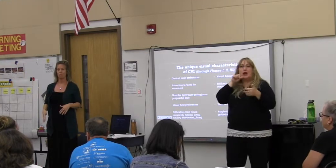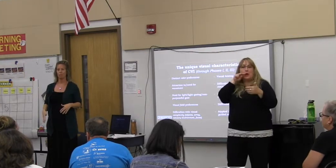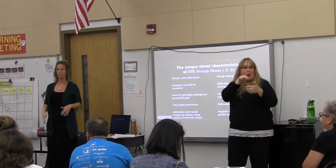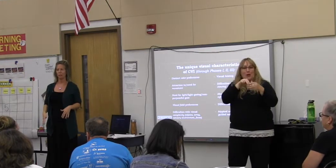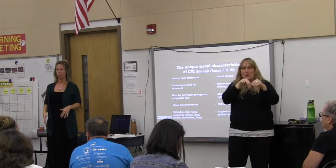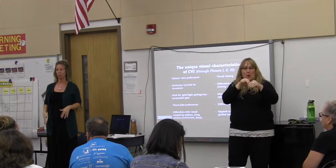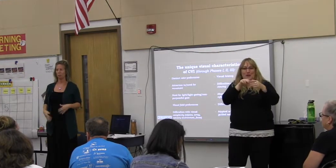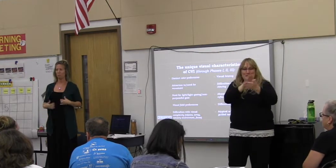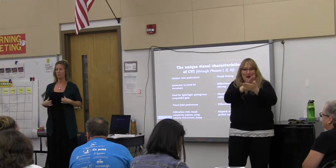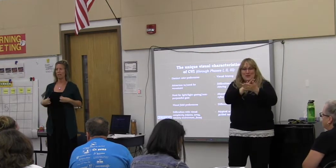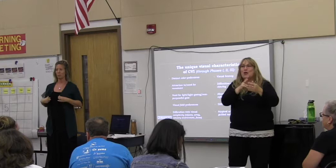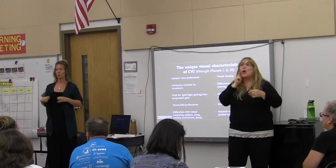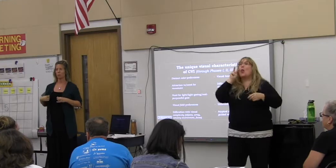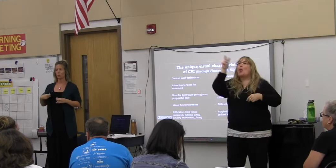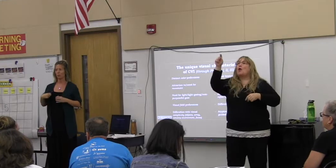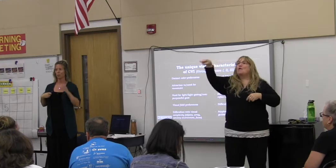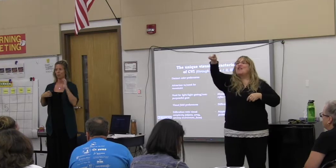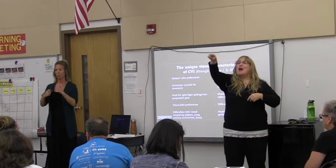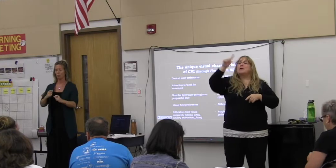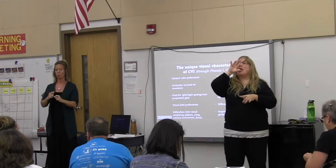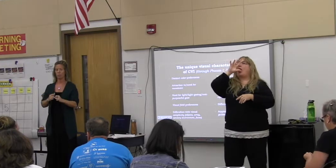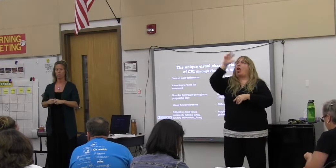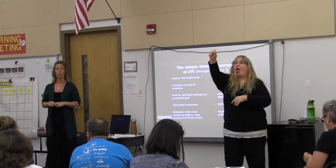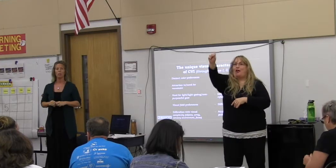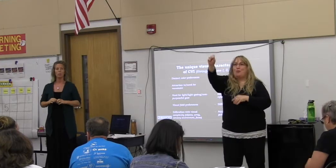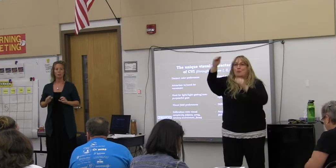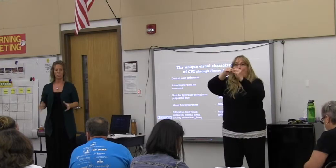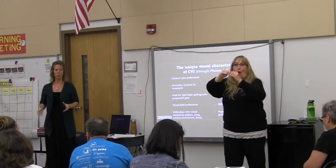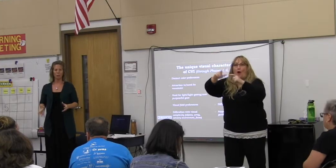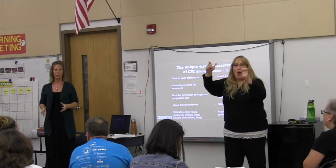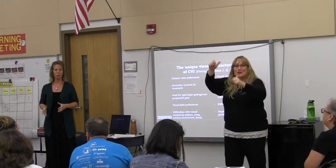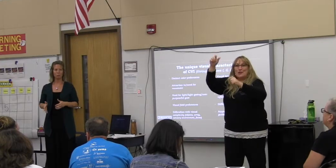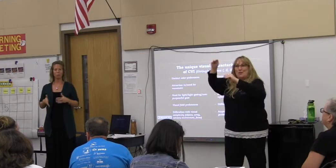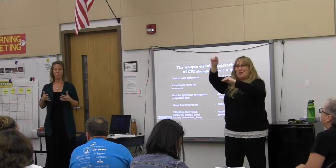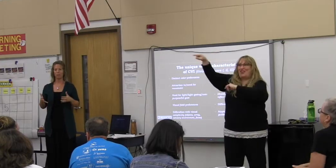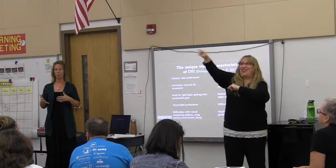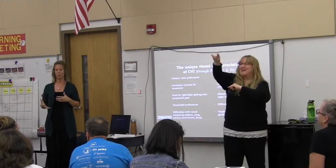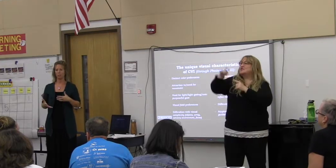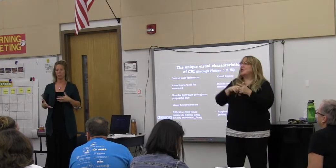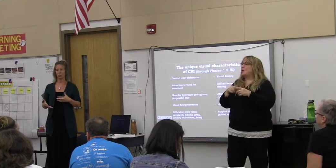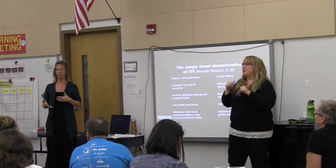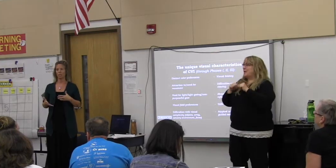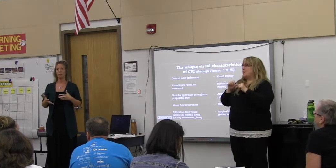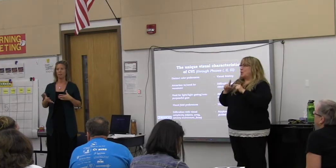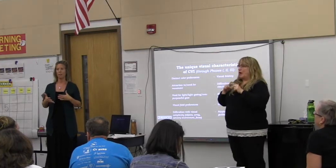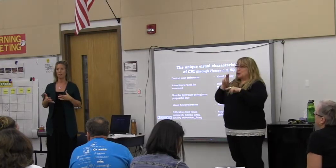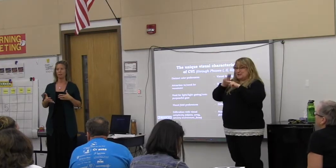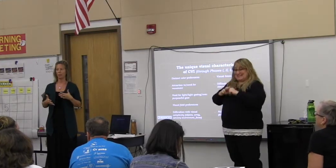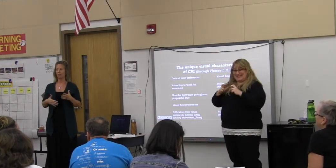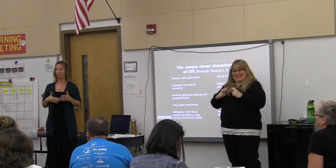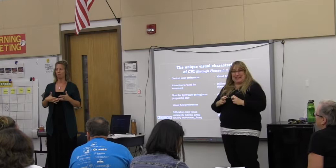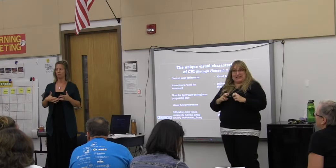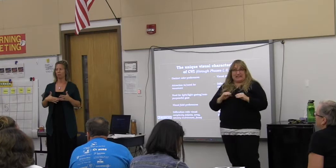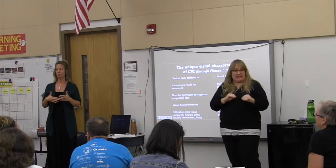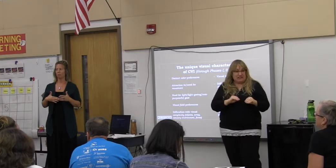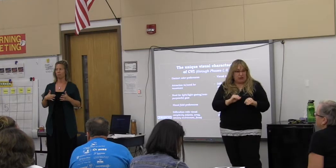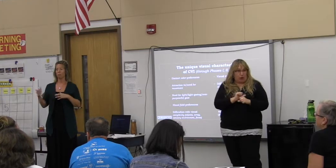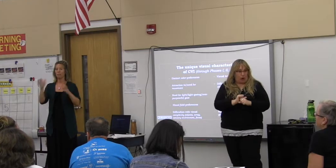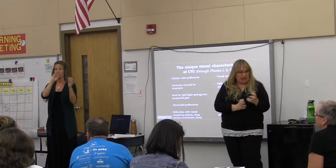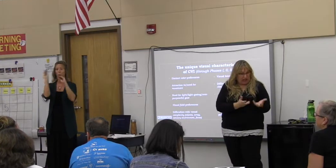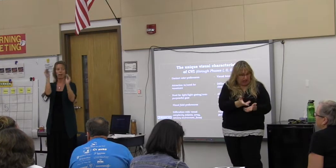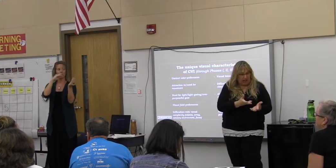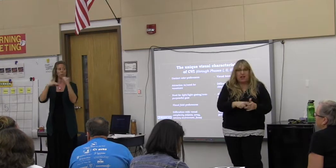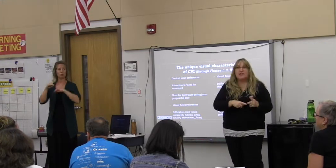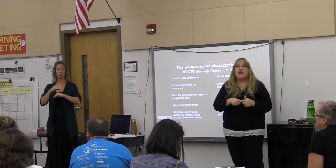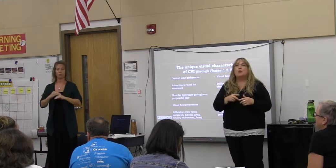the movement is coming from, because that's what they're drawn to, is the movement. So just be mindful wherever they're positioned that they're going to